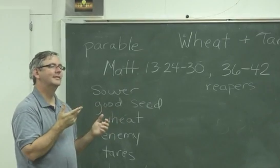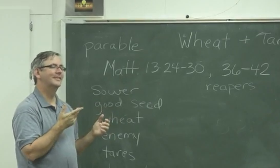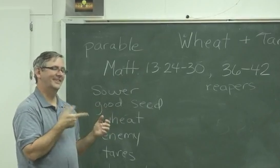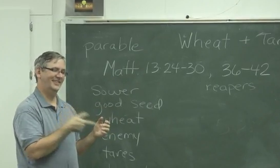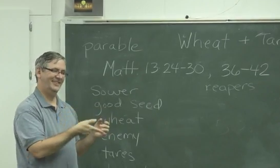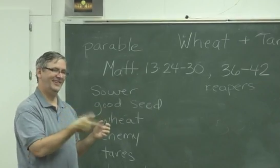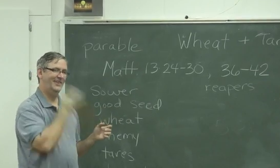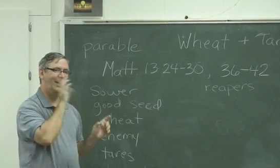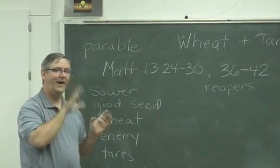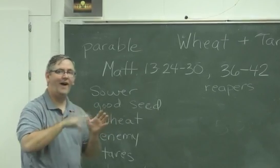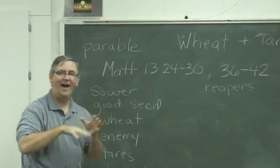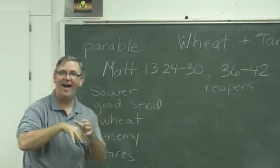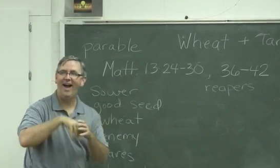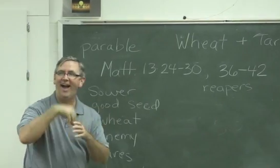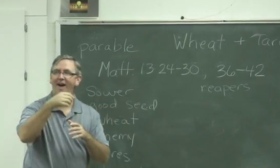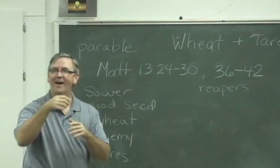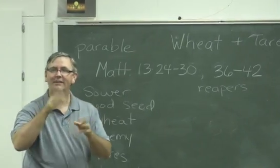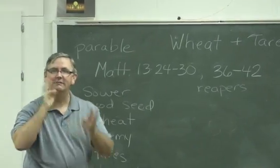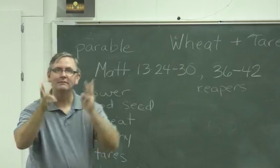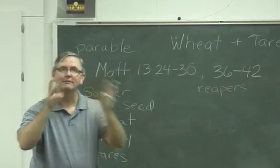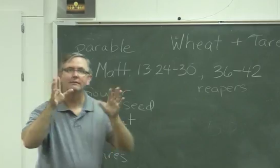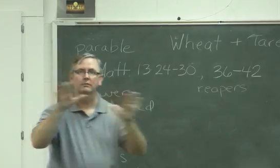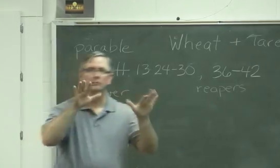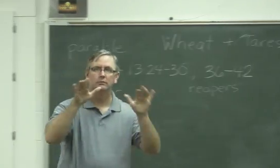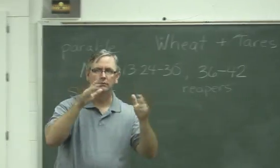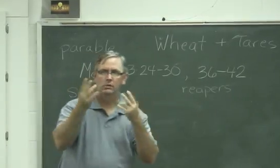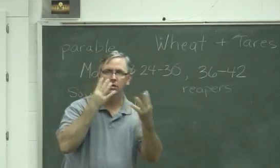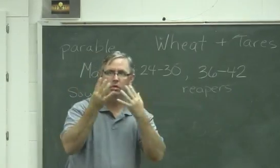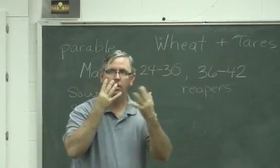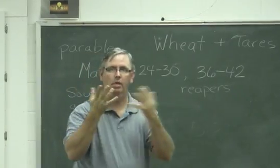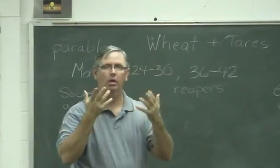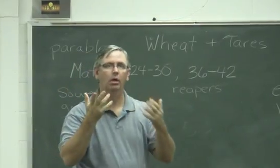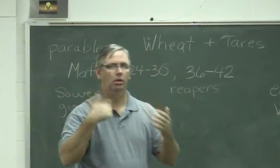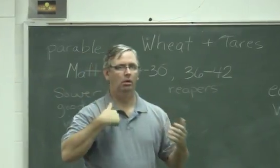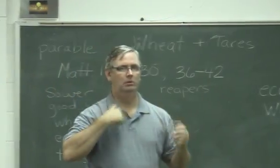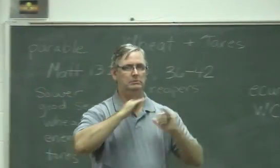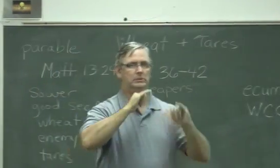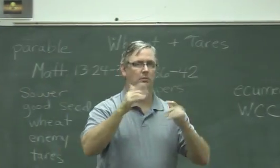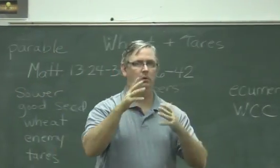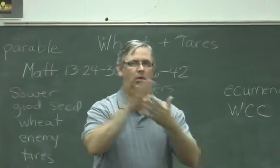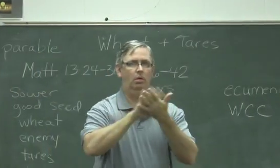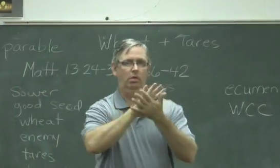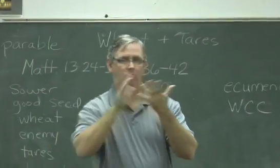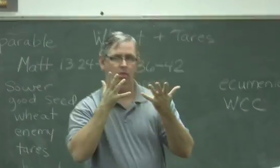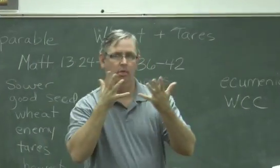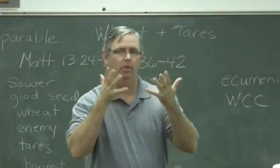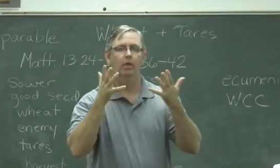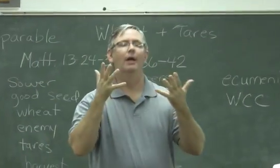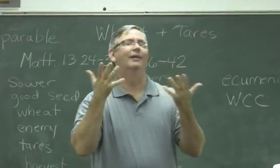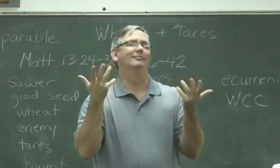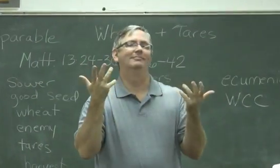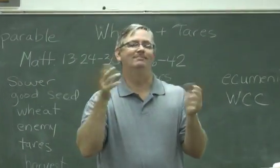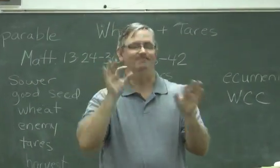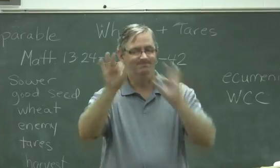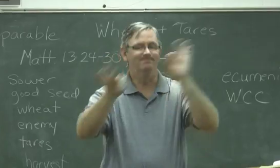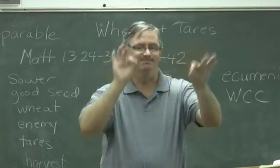disciples. And because one day they'll go outside and they'll witness to people, and they'll face different